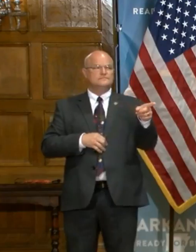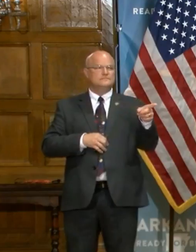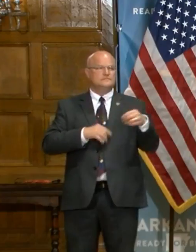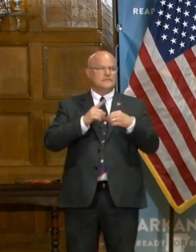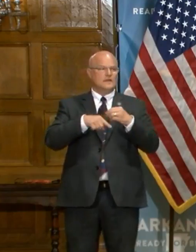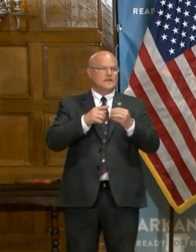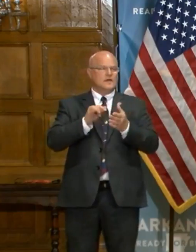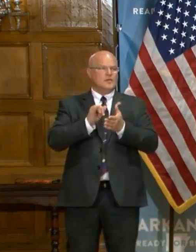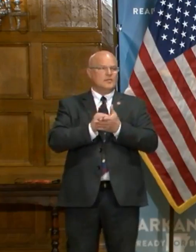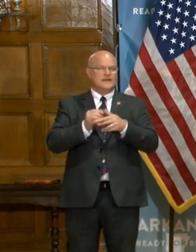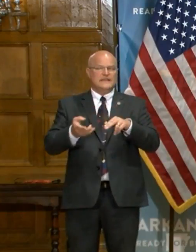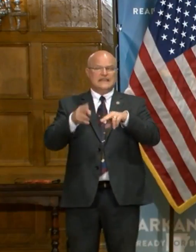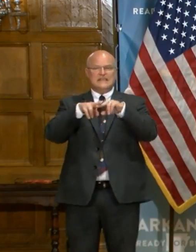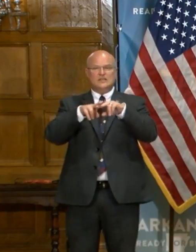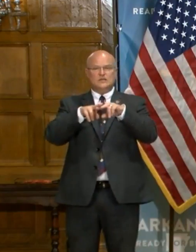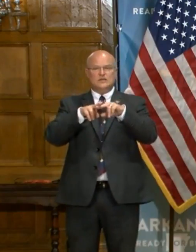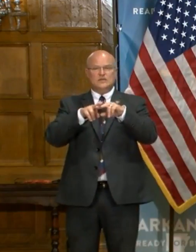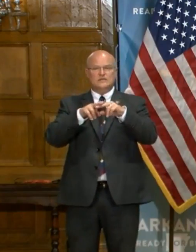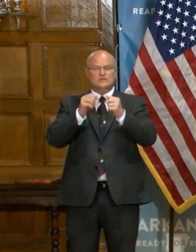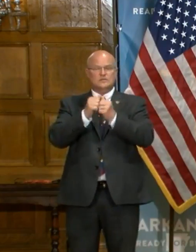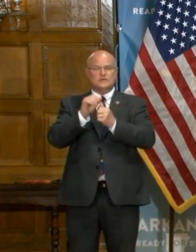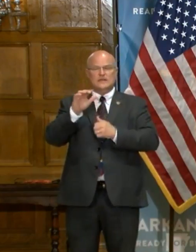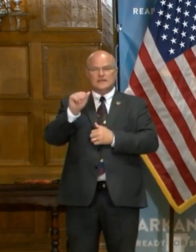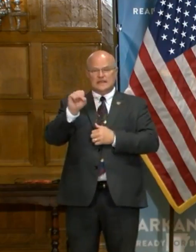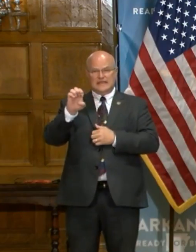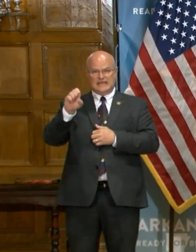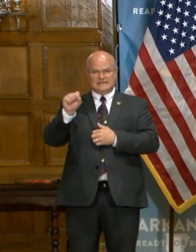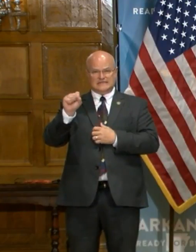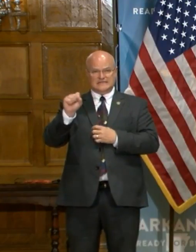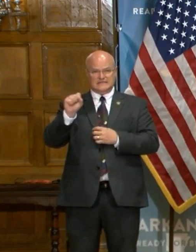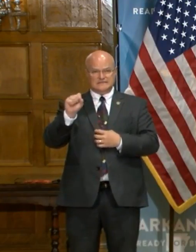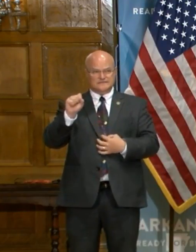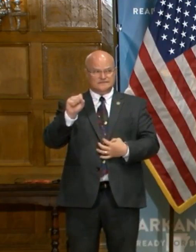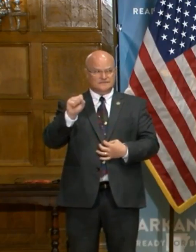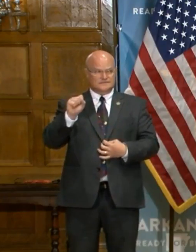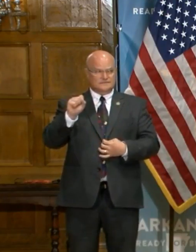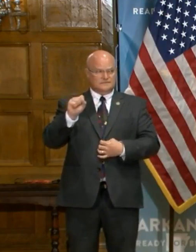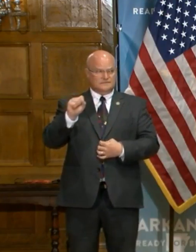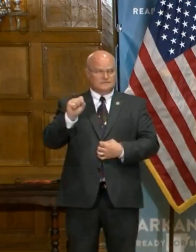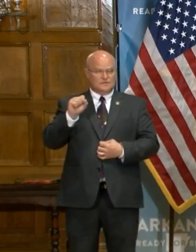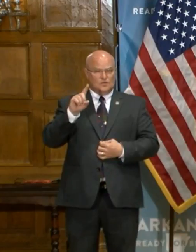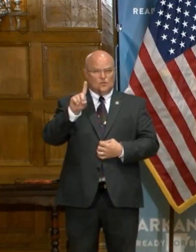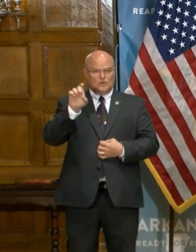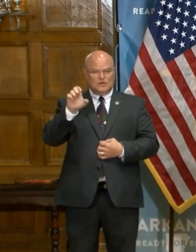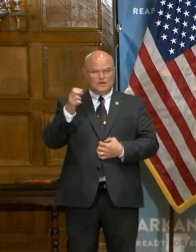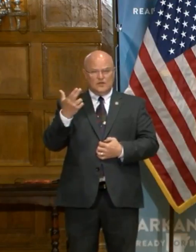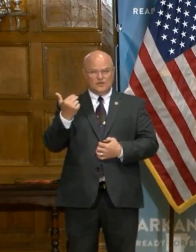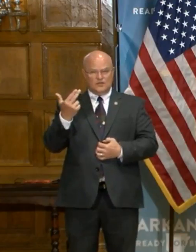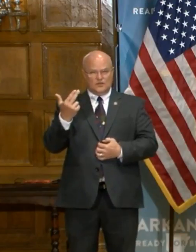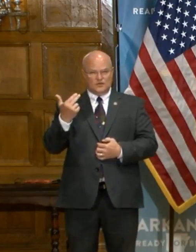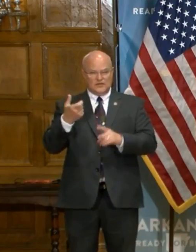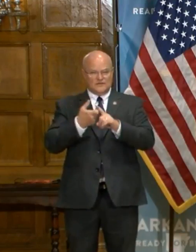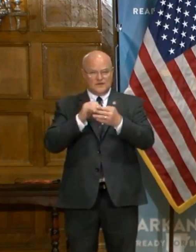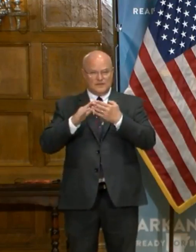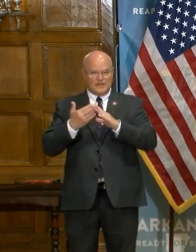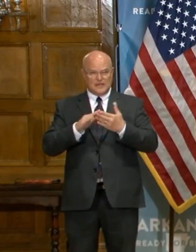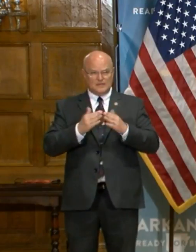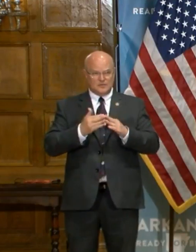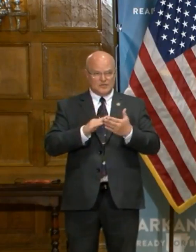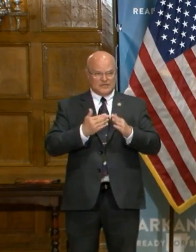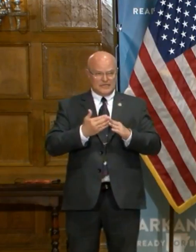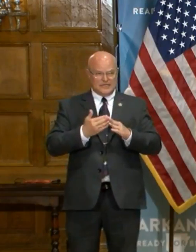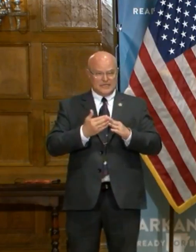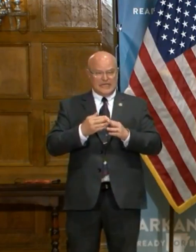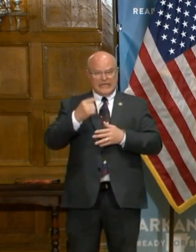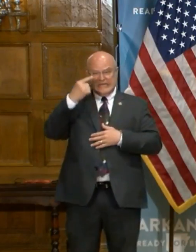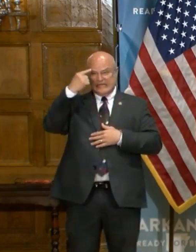About the increase in the cases, I think it's 113 from the community.